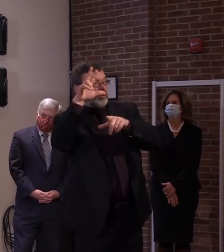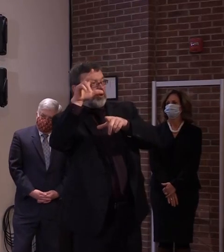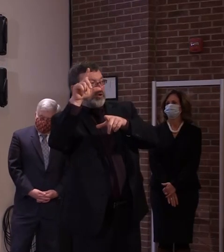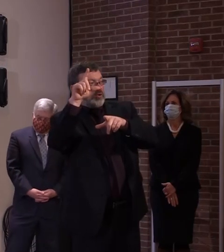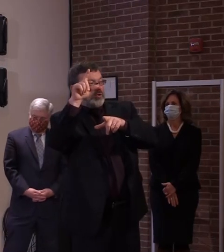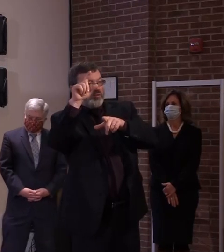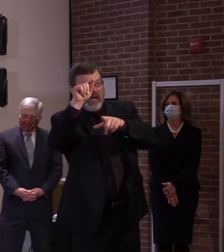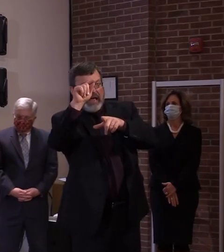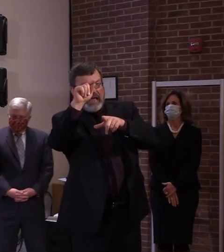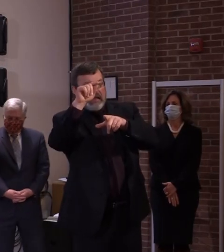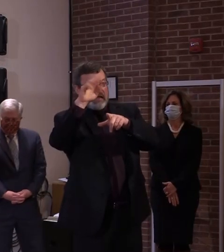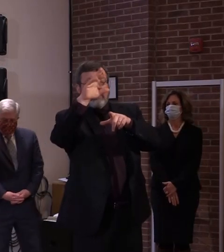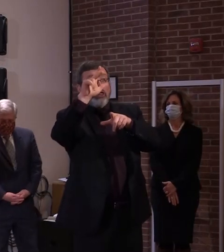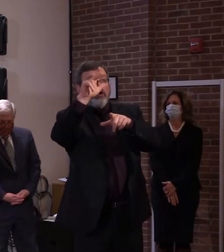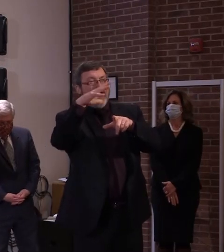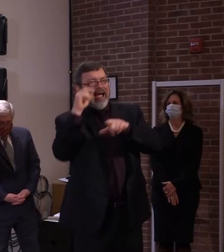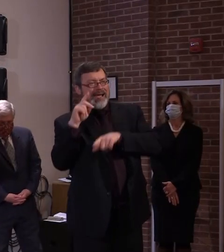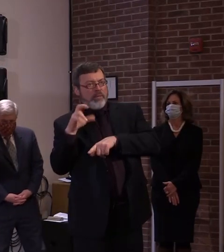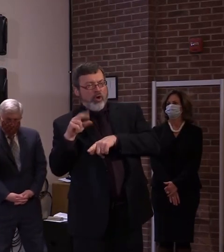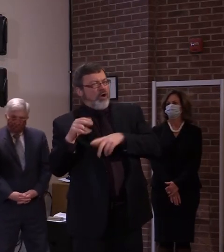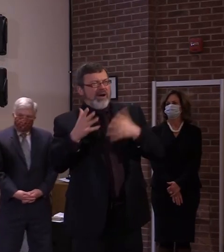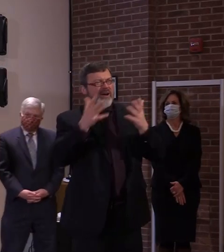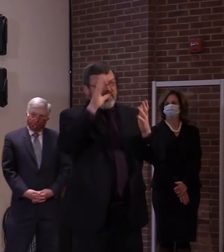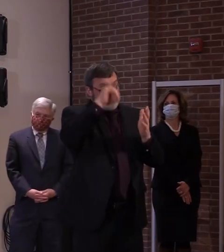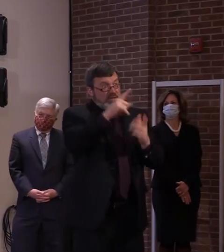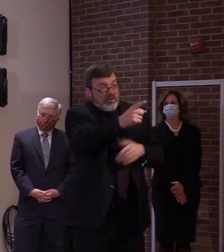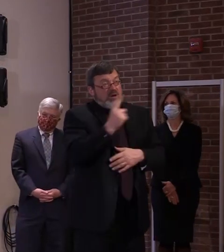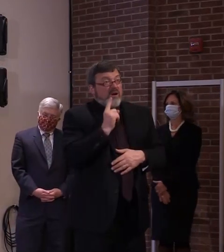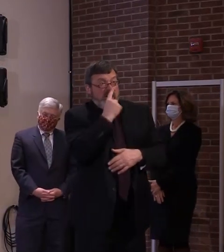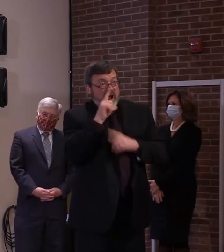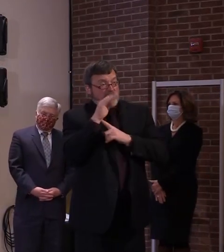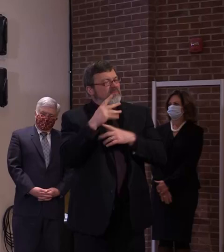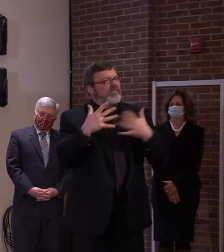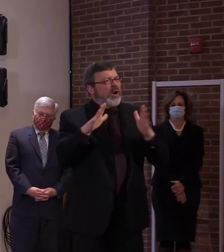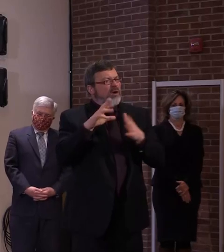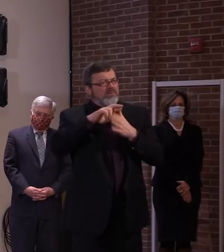and a person can take it home and get the result.